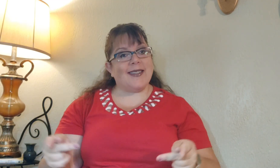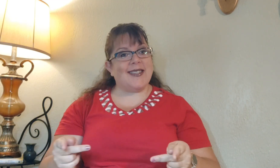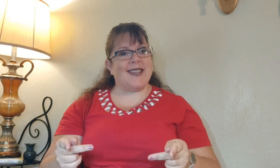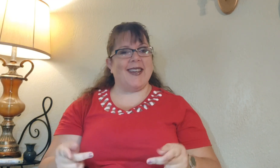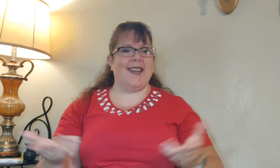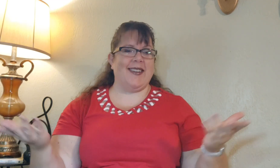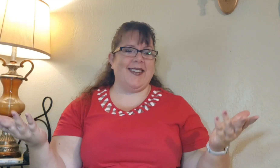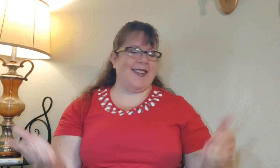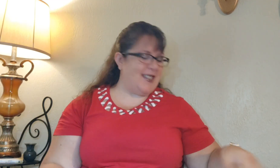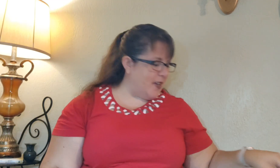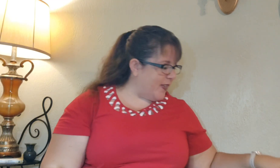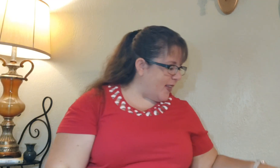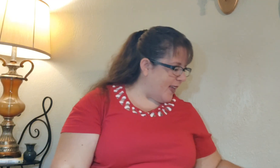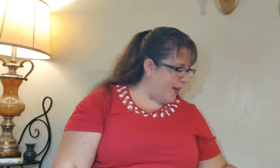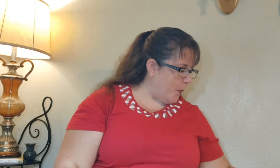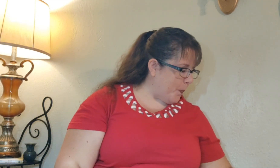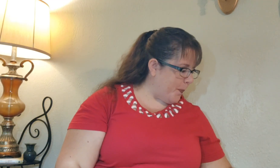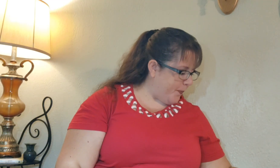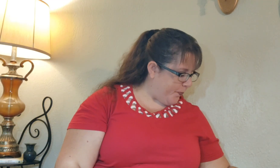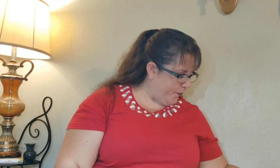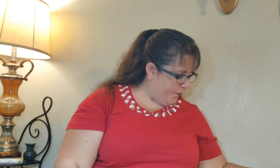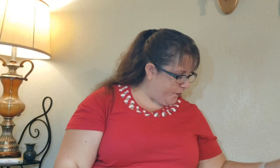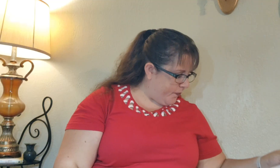place, stuff like that.